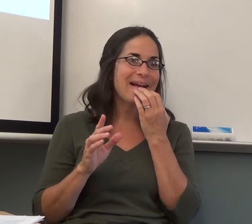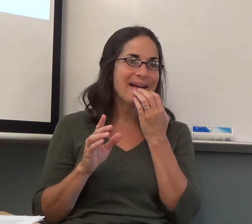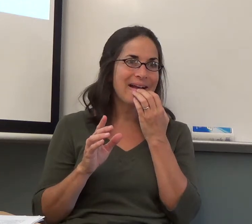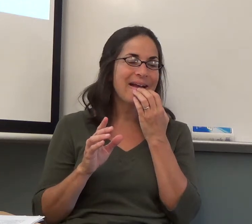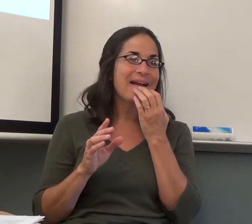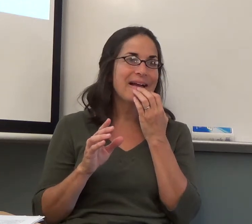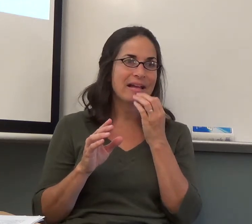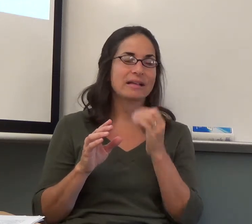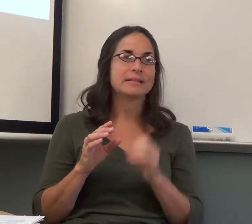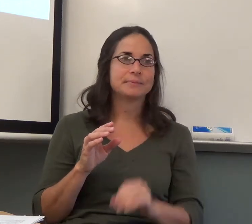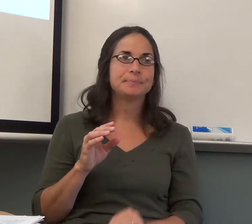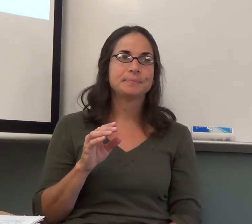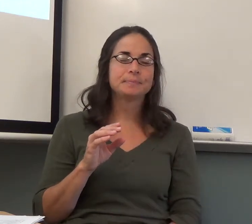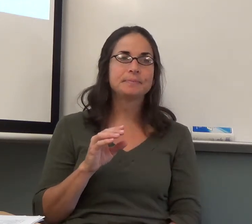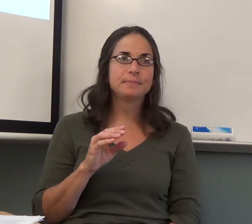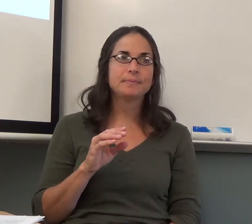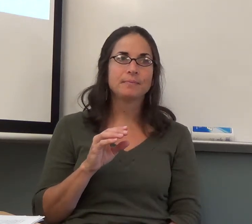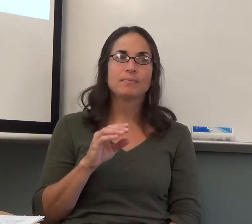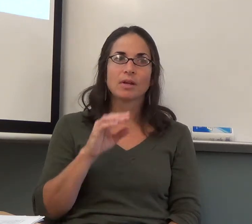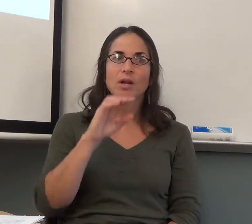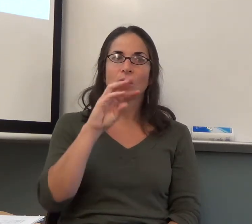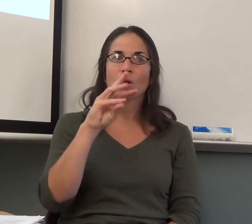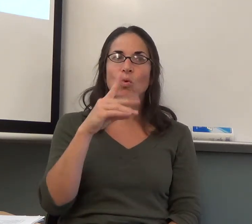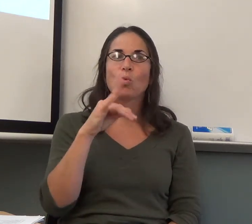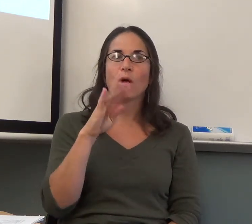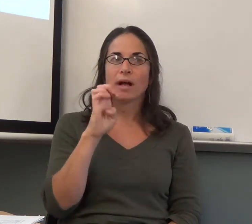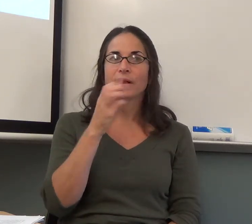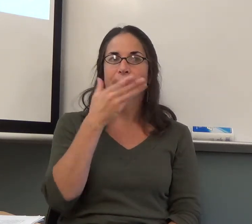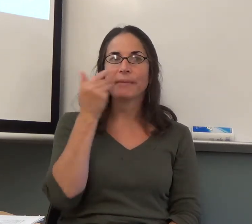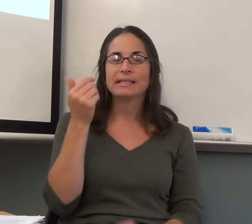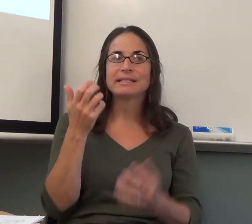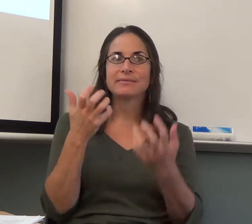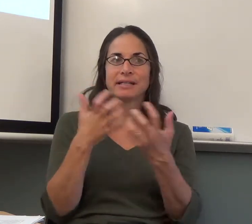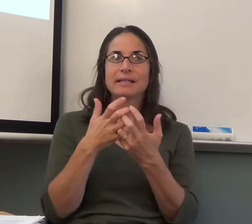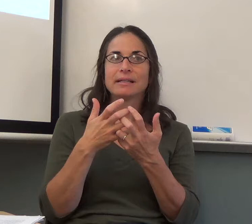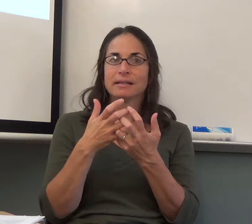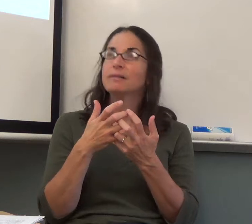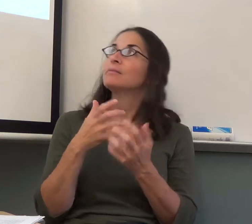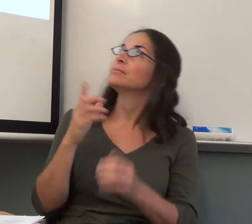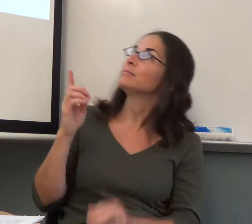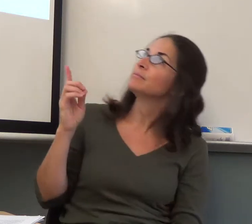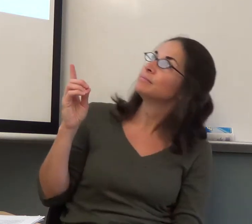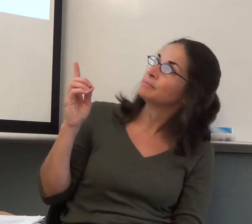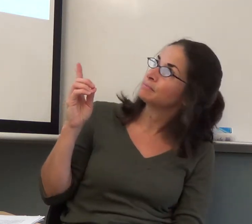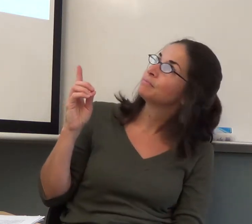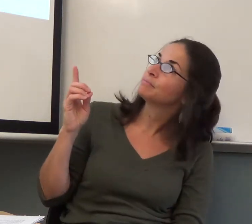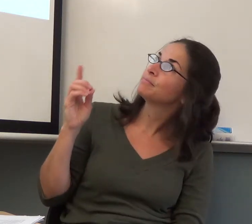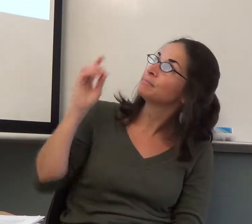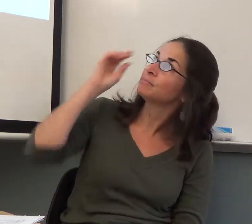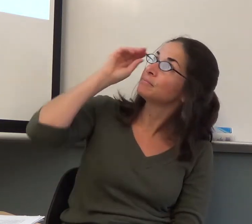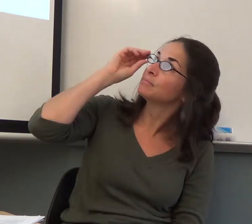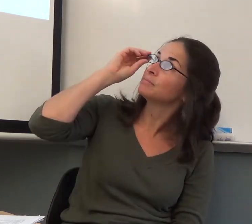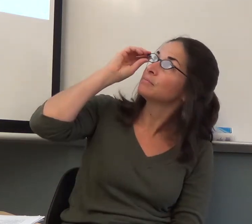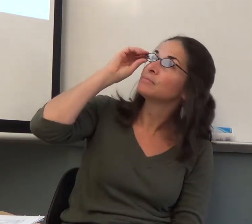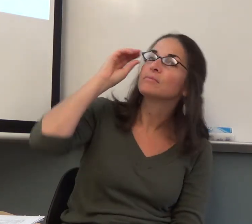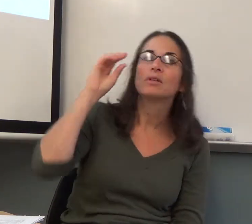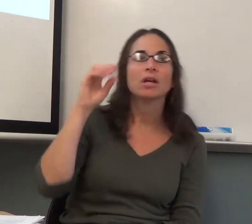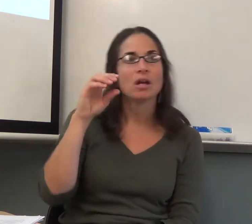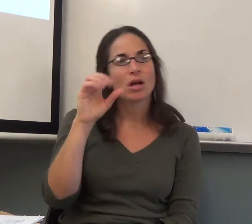meaning relates as closely to our sentence as possible. So although might be a little bit of a stretch, but we can put that in there. That'd be all right, Amanda. That was a